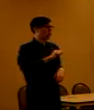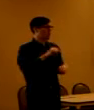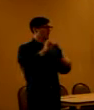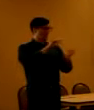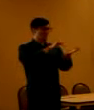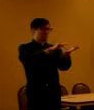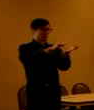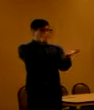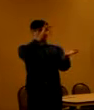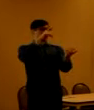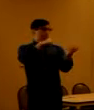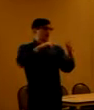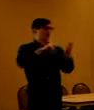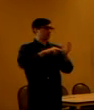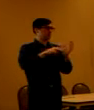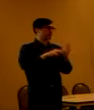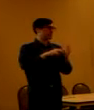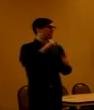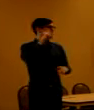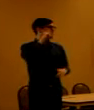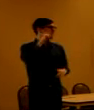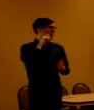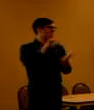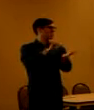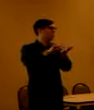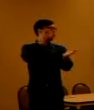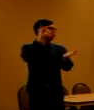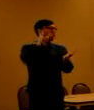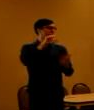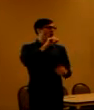Where I work, that sign means